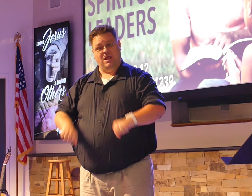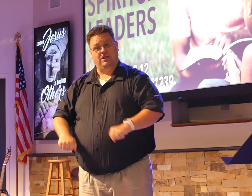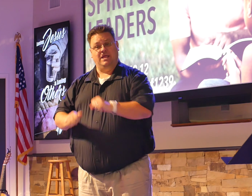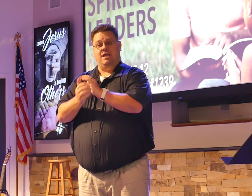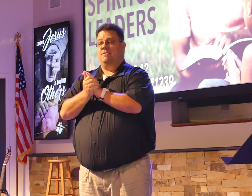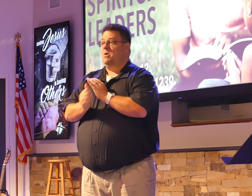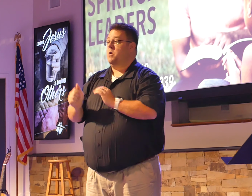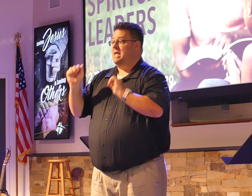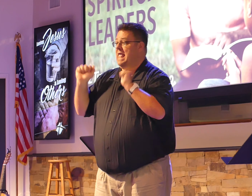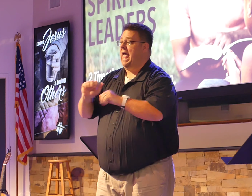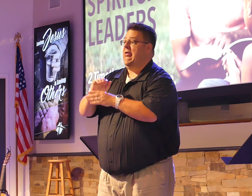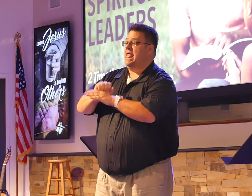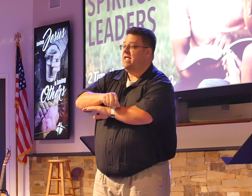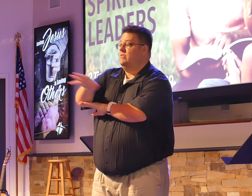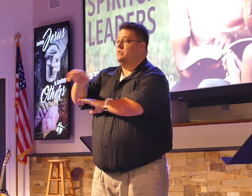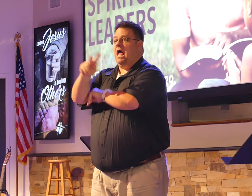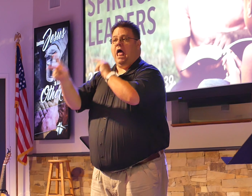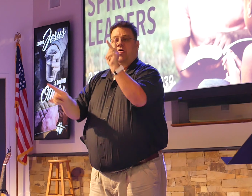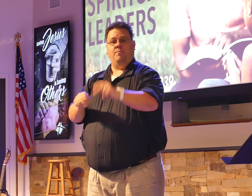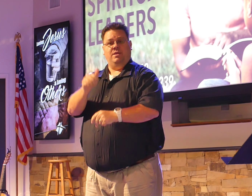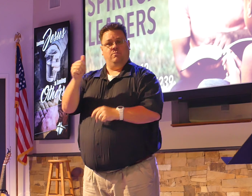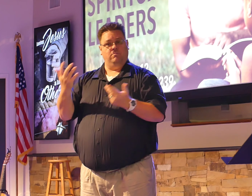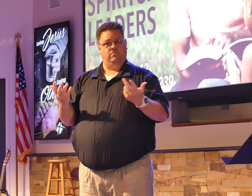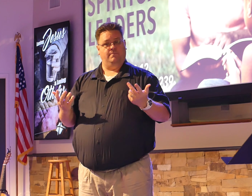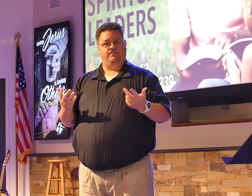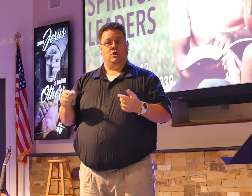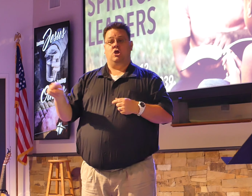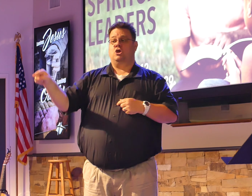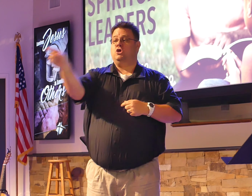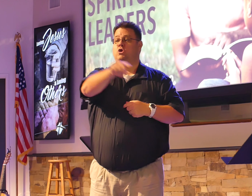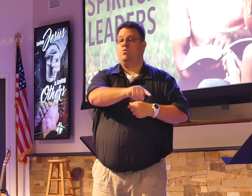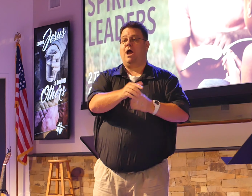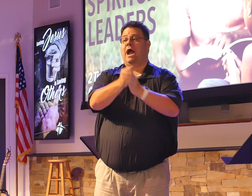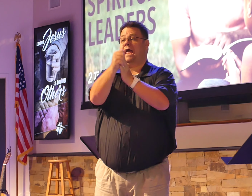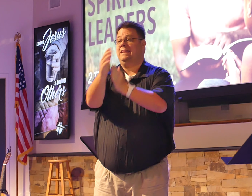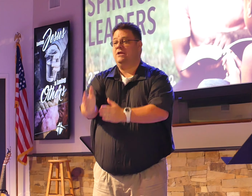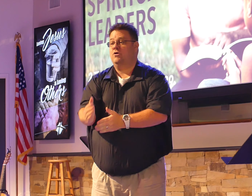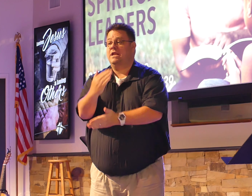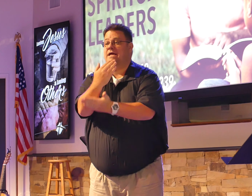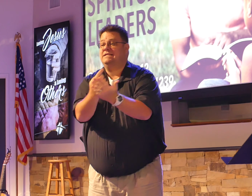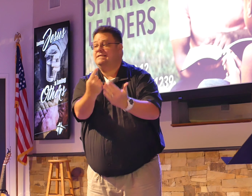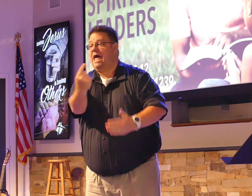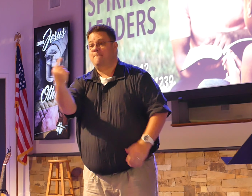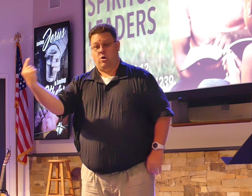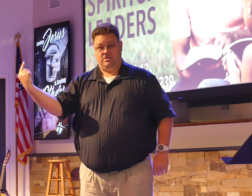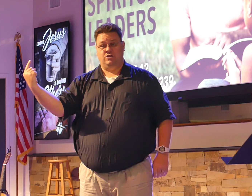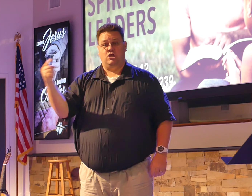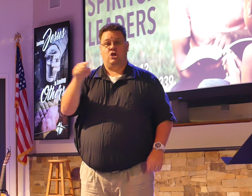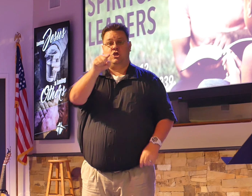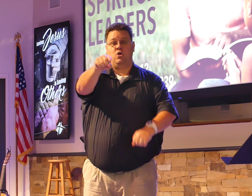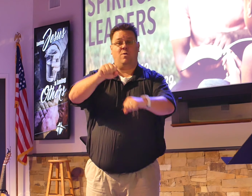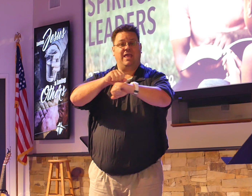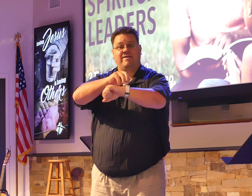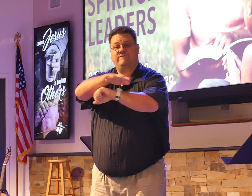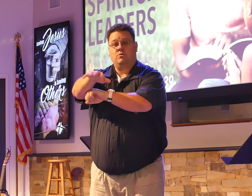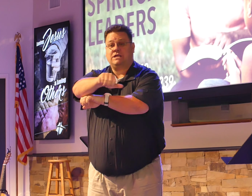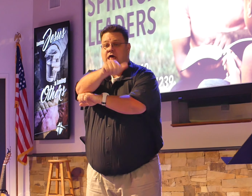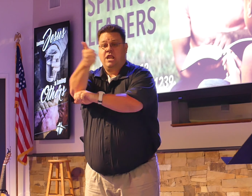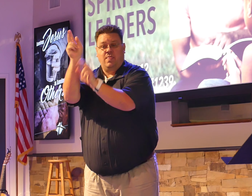others for Christ. You are a leader to somebody. You have influence in someone else's life. Now,